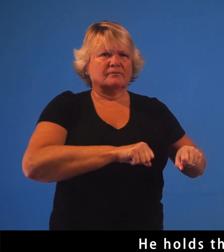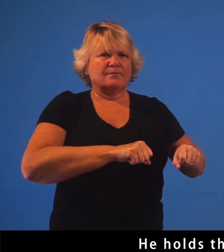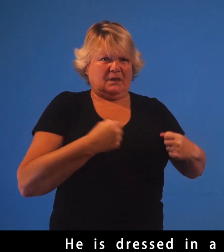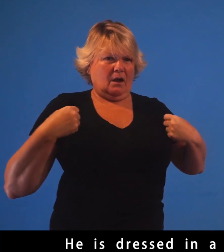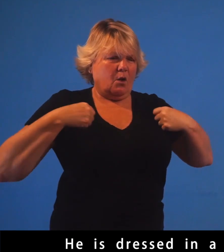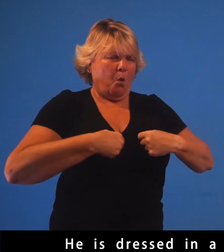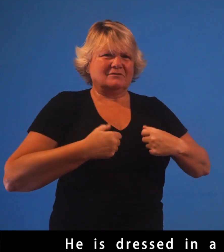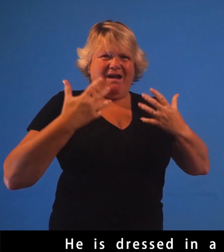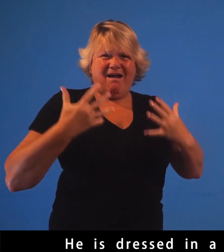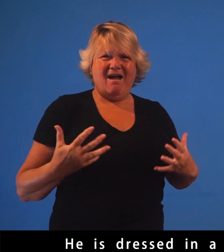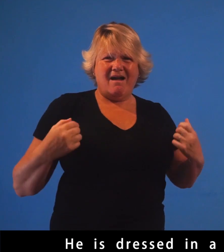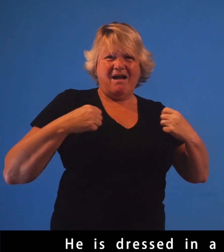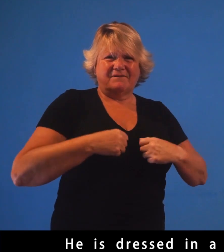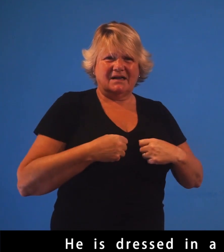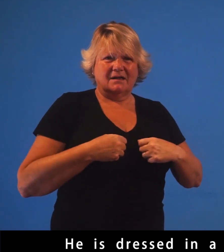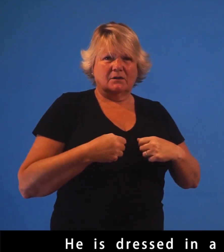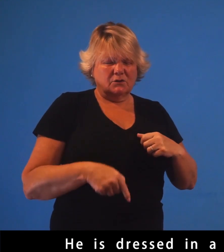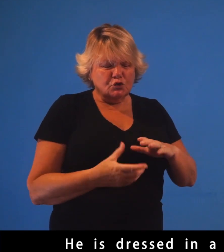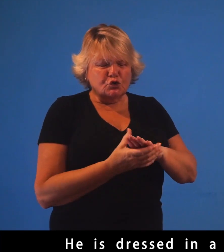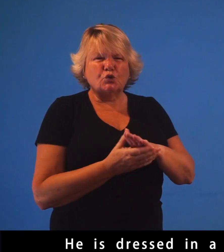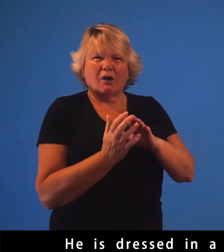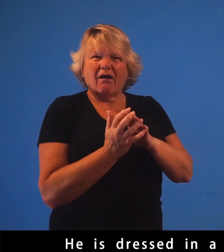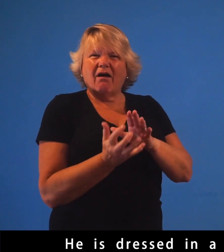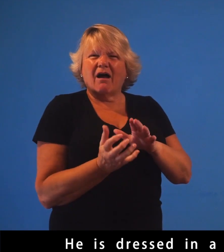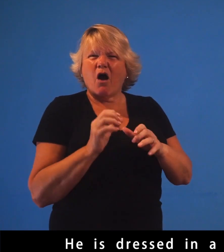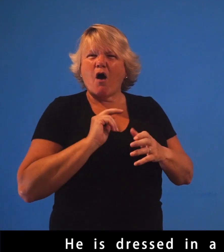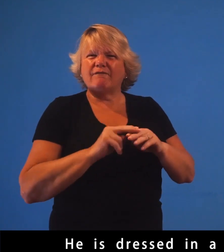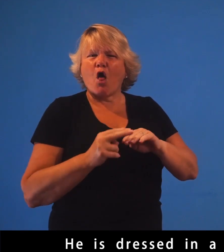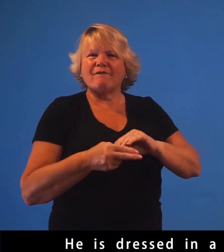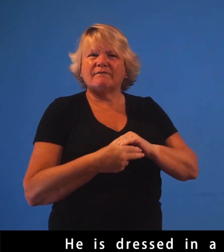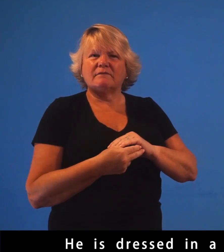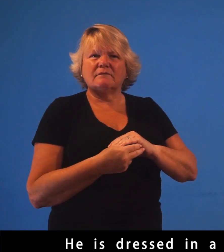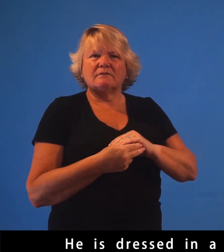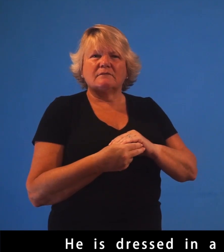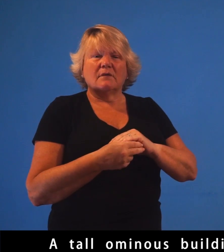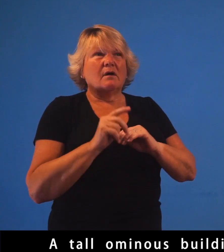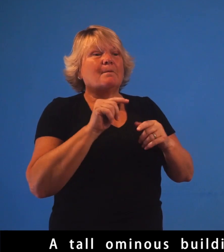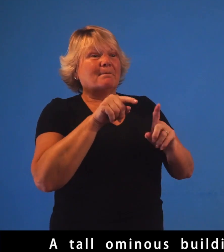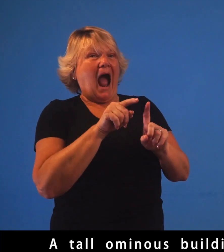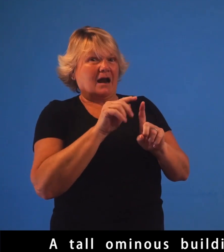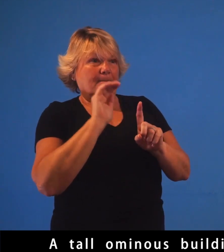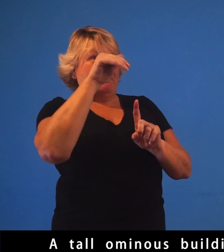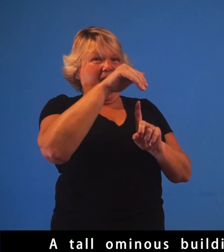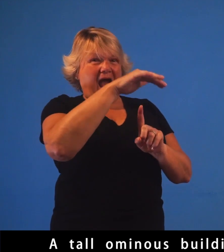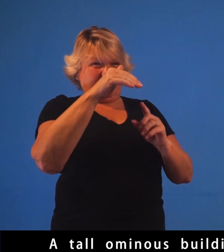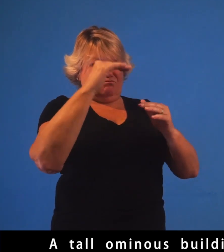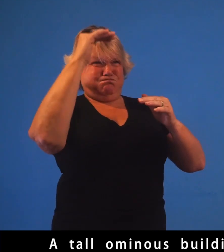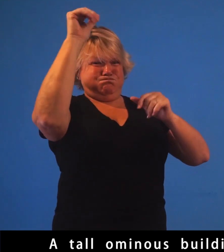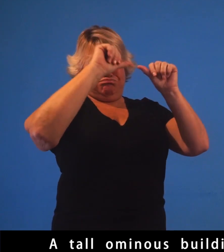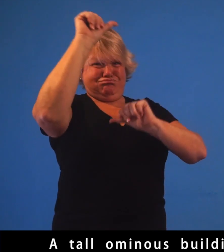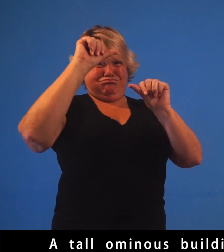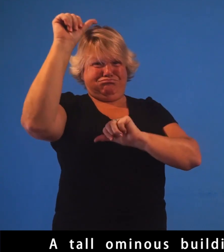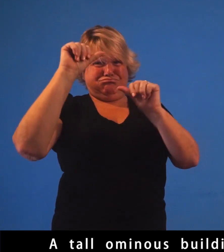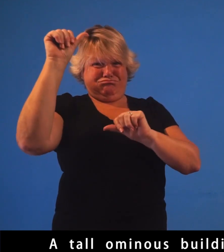hands. He's dressed in a heavy overcoat and the sole of his shoe is coming apart. A tall, ominous